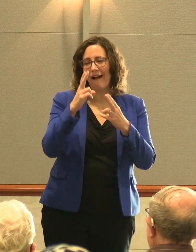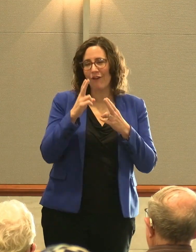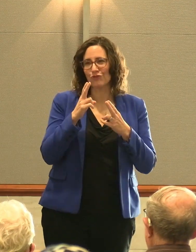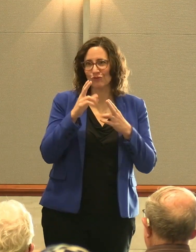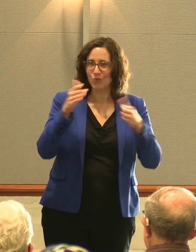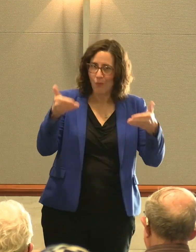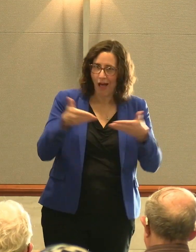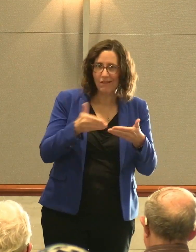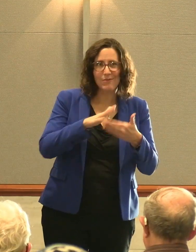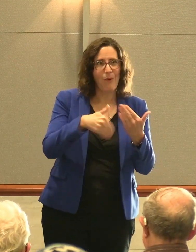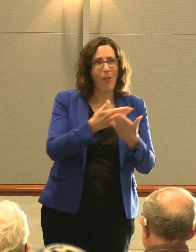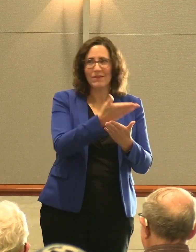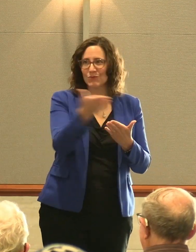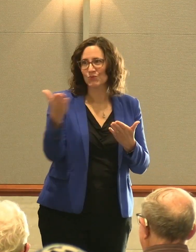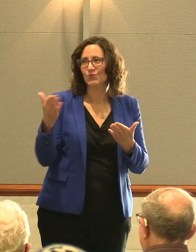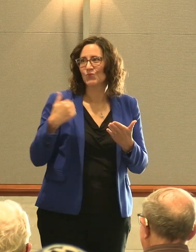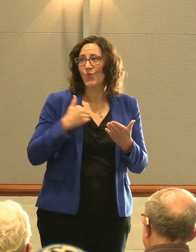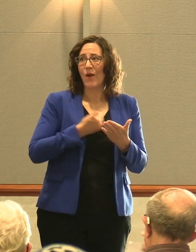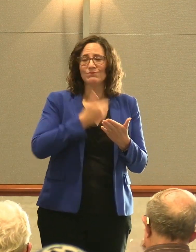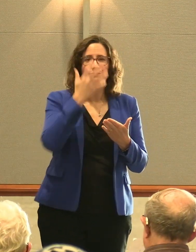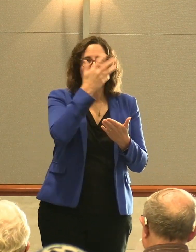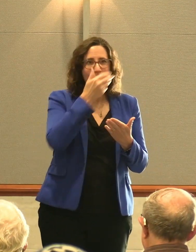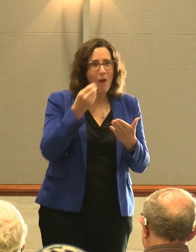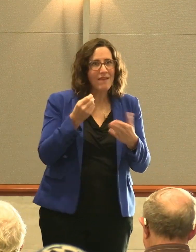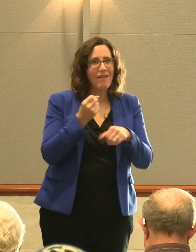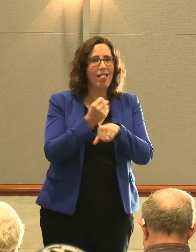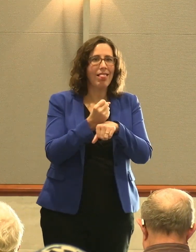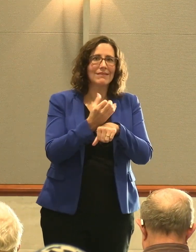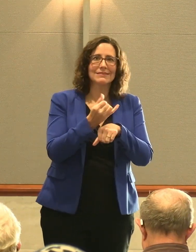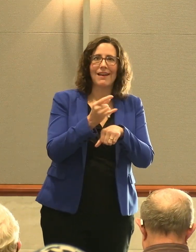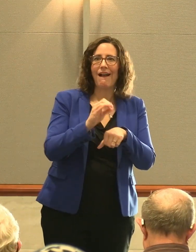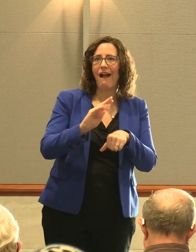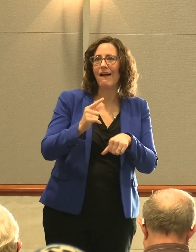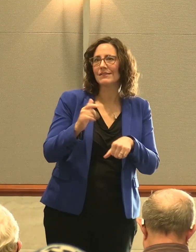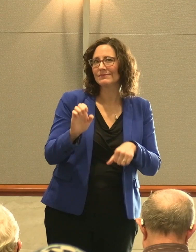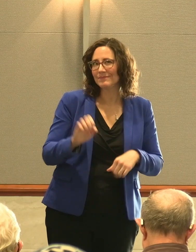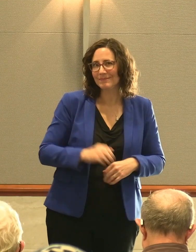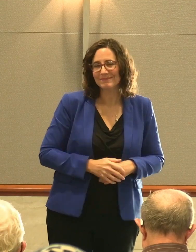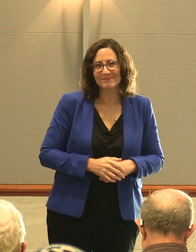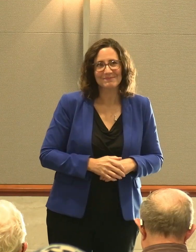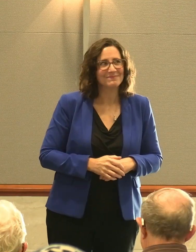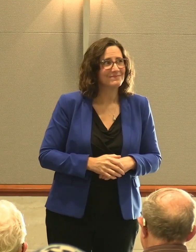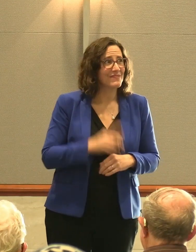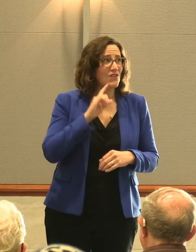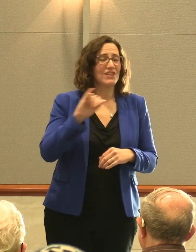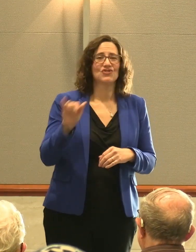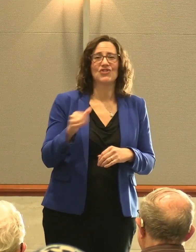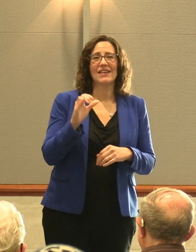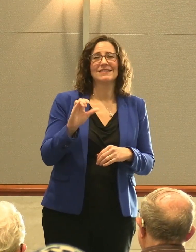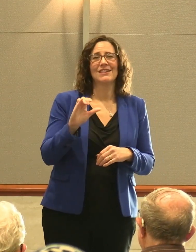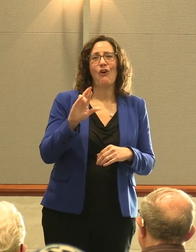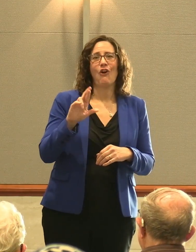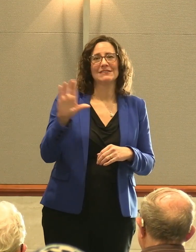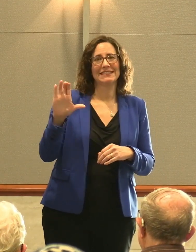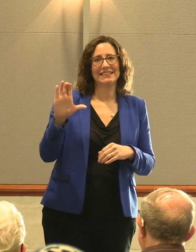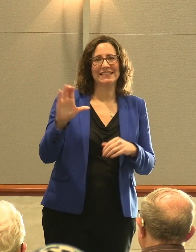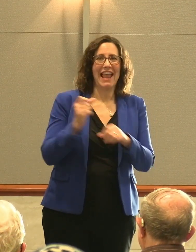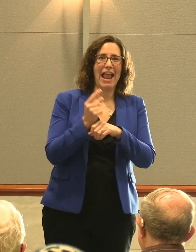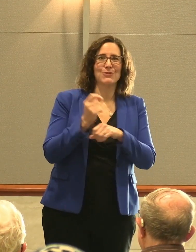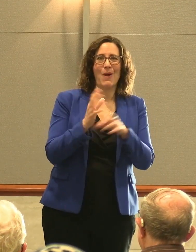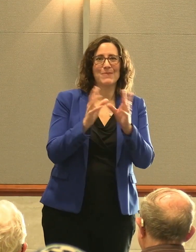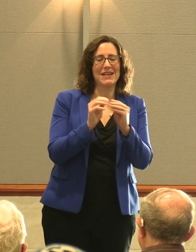welcome all of you to our beautiful synagogue for this JCRC annual meeting. We